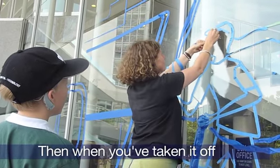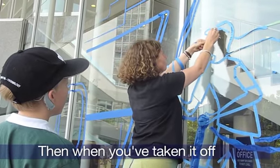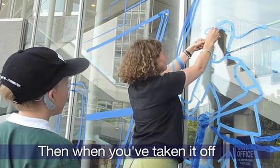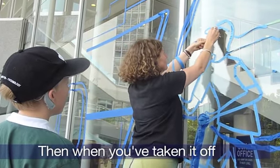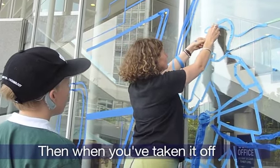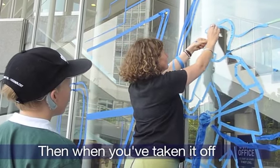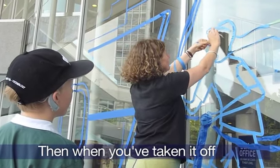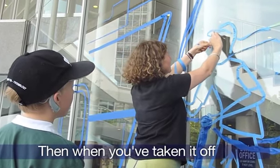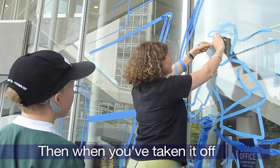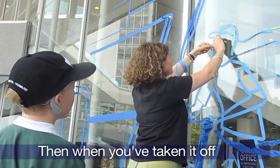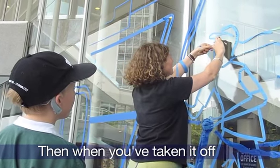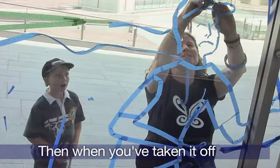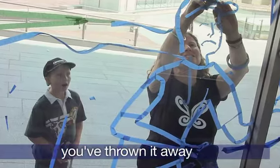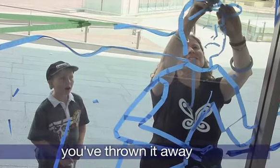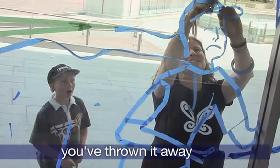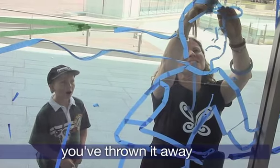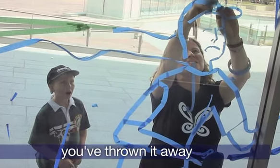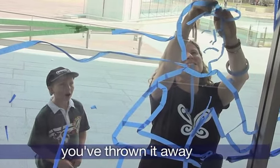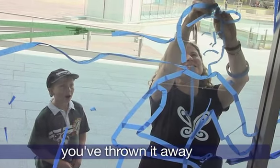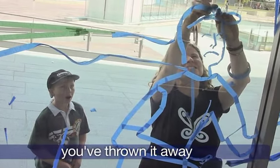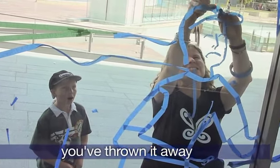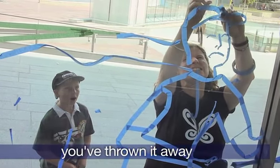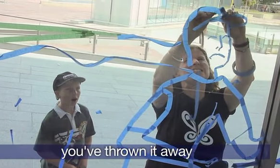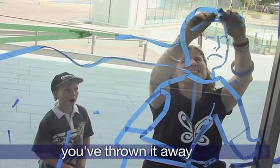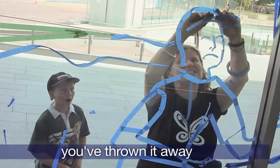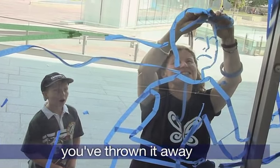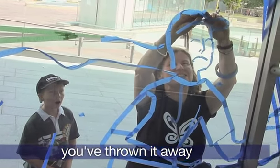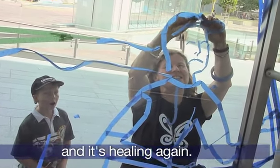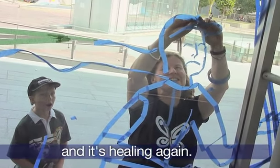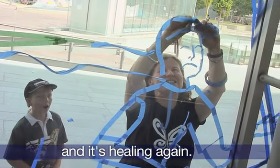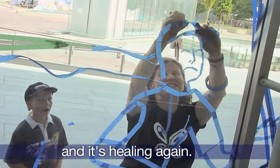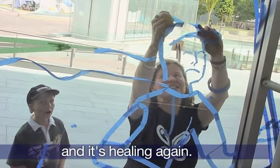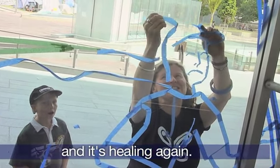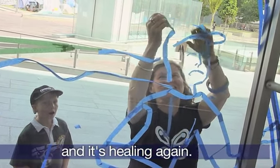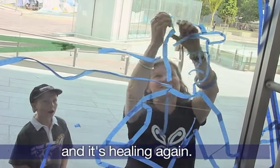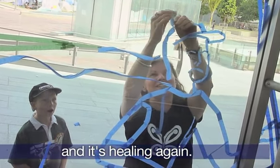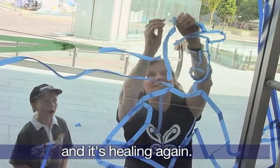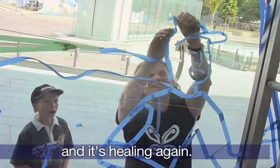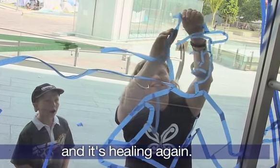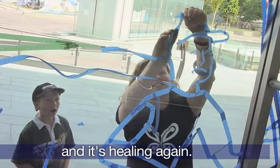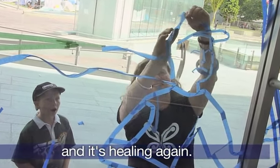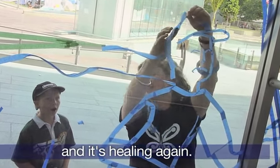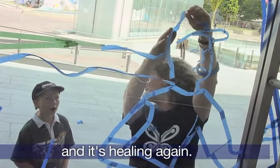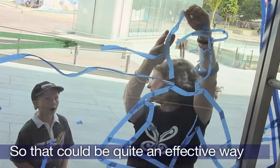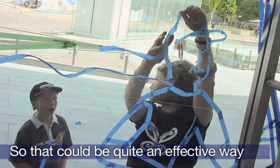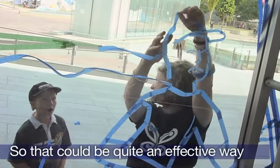taken it off, you throw it away, and it's healing again. So that could be quite a good, effective way of using it within my art therapy work.